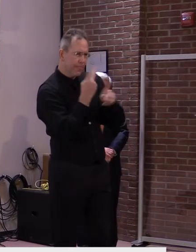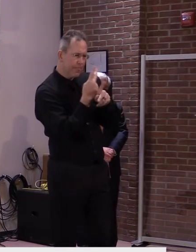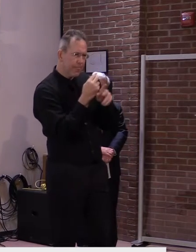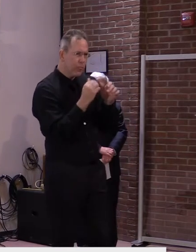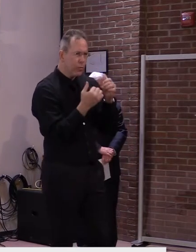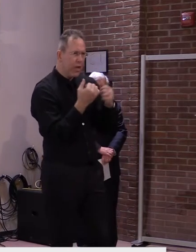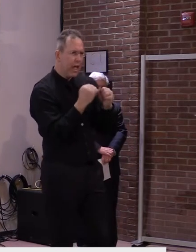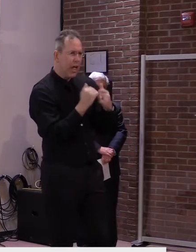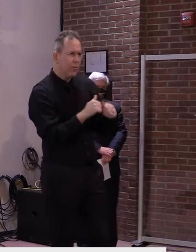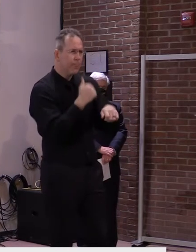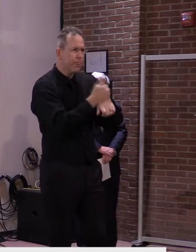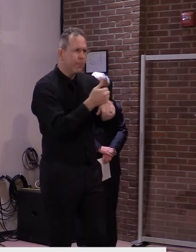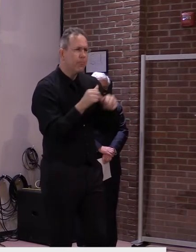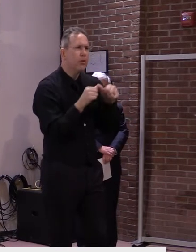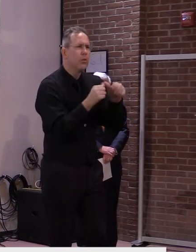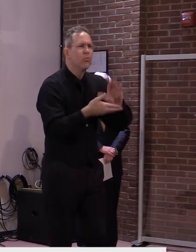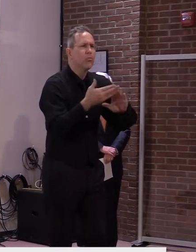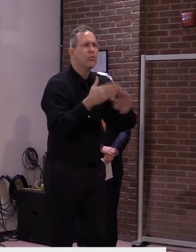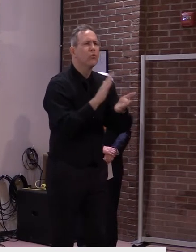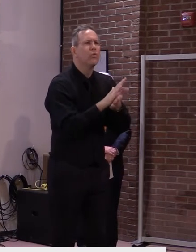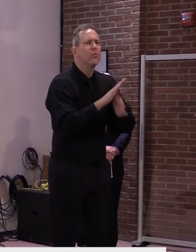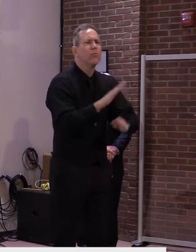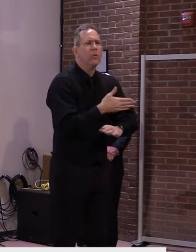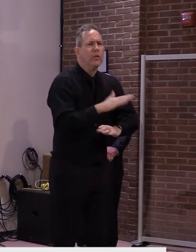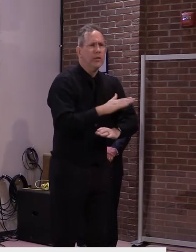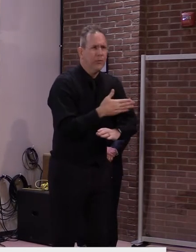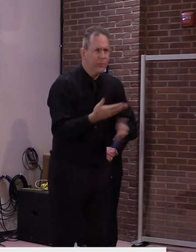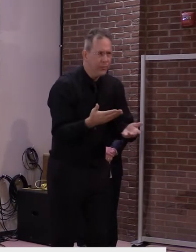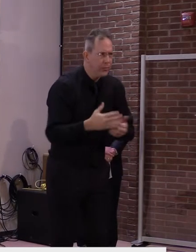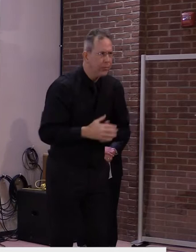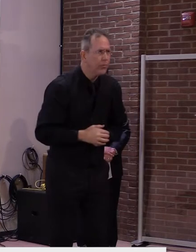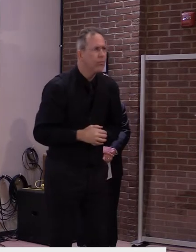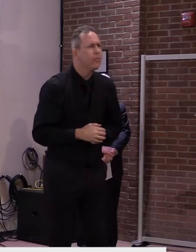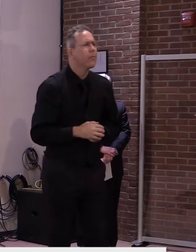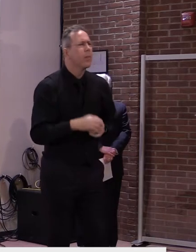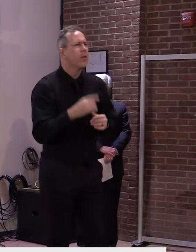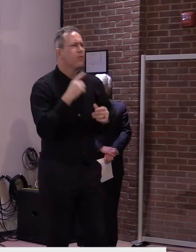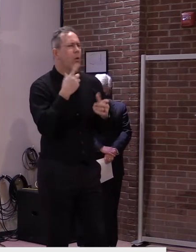9th with music teachers and our health experts to review next steps for music.